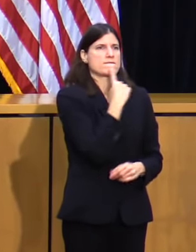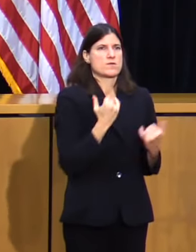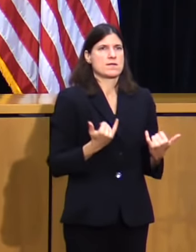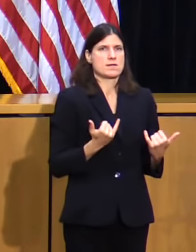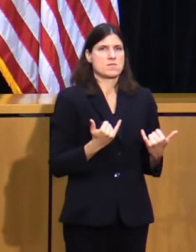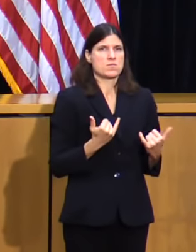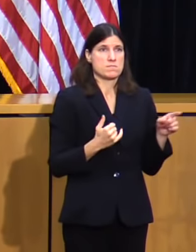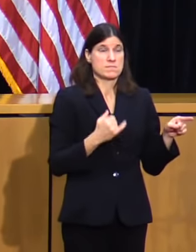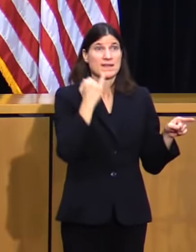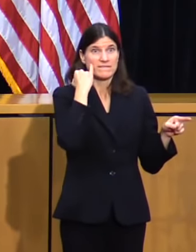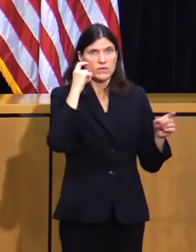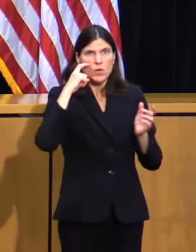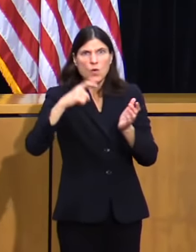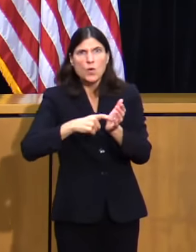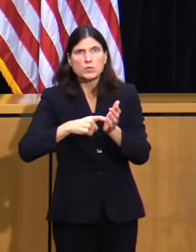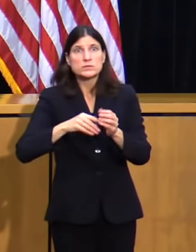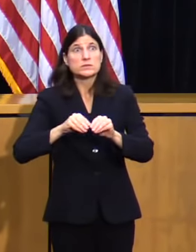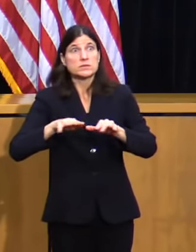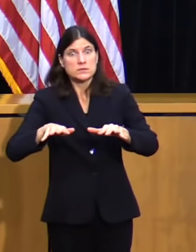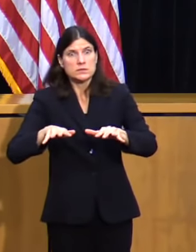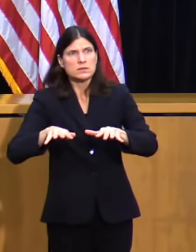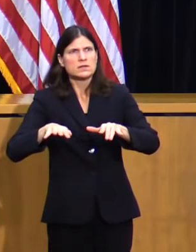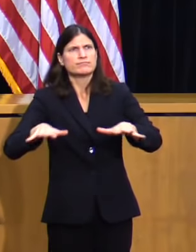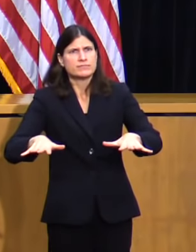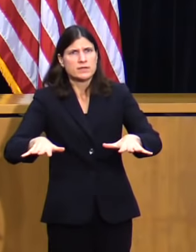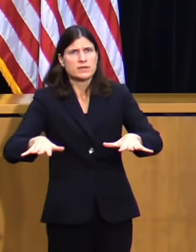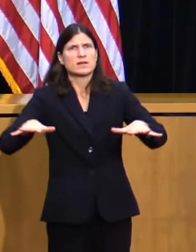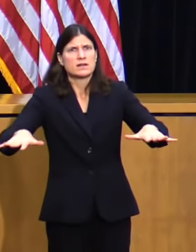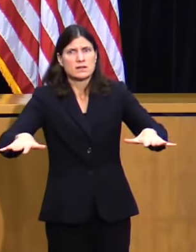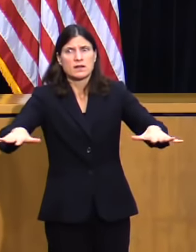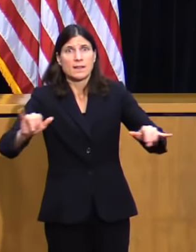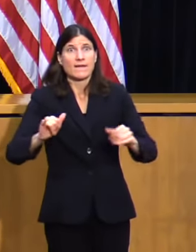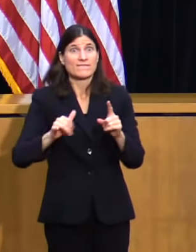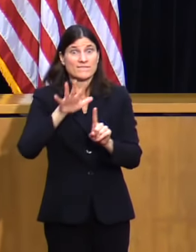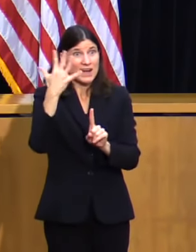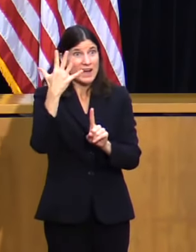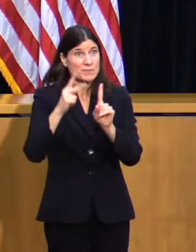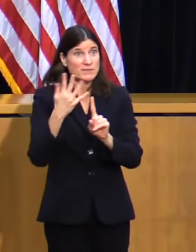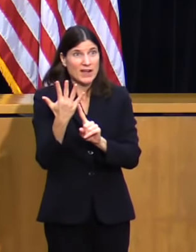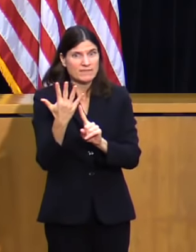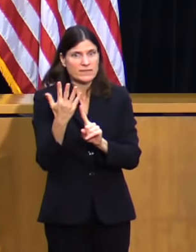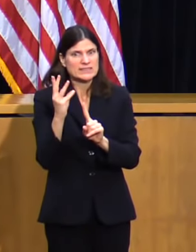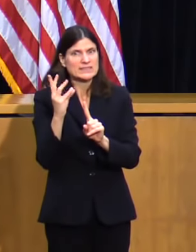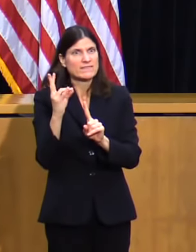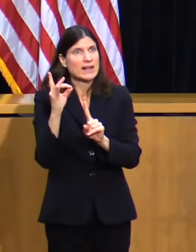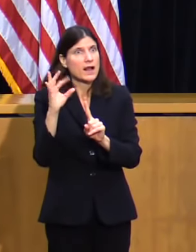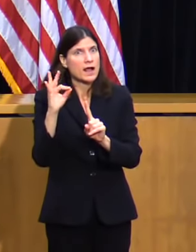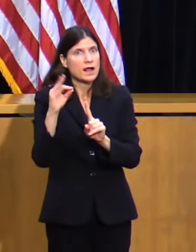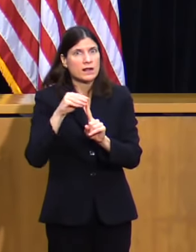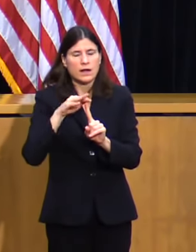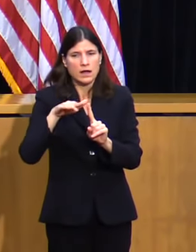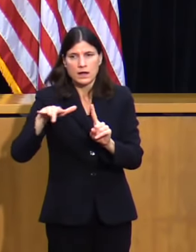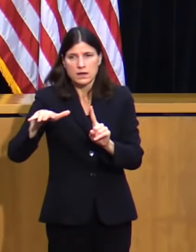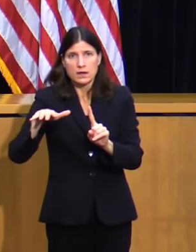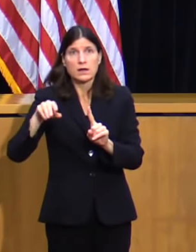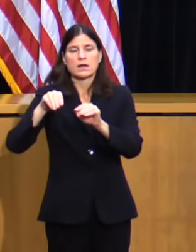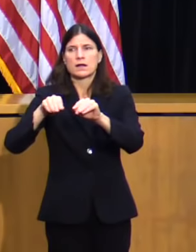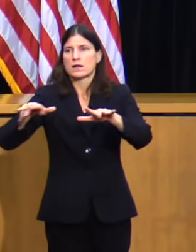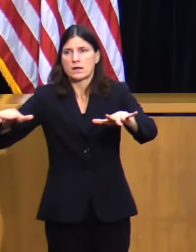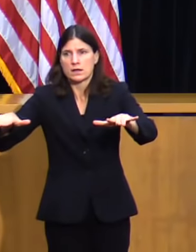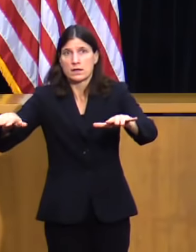reasonably predicting when we would need that site. I will just say in our Worcester Stop the Spread testing site that the governor has